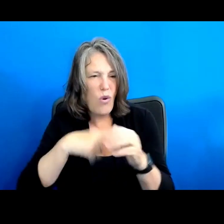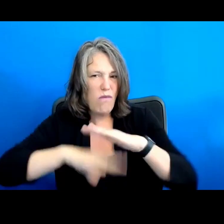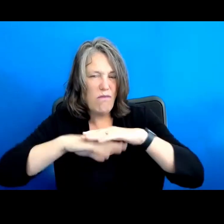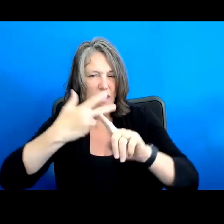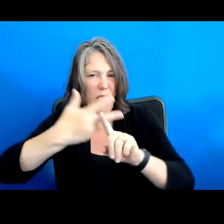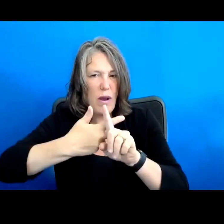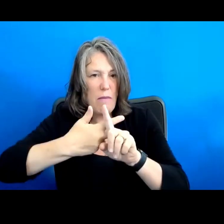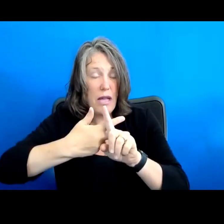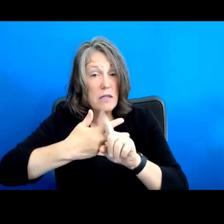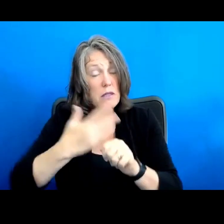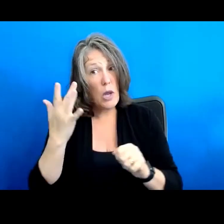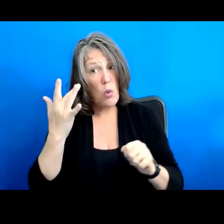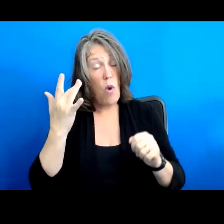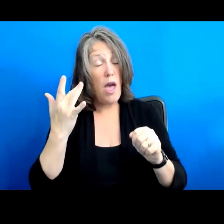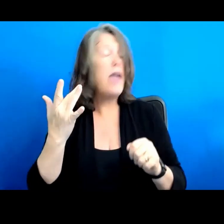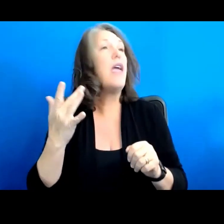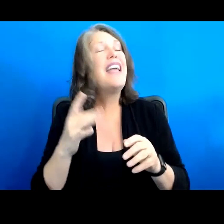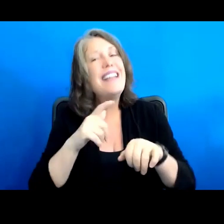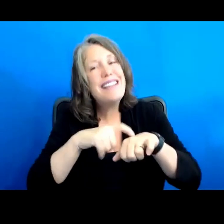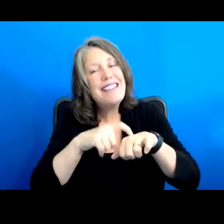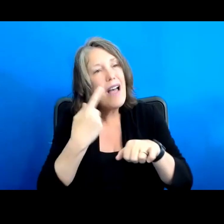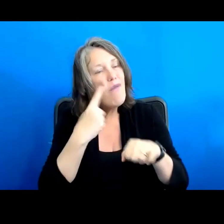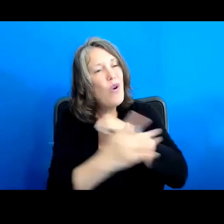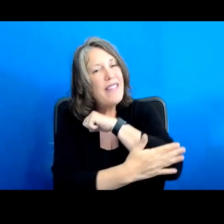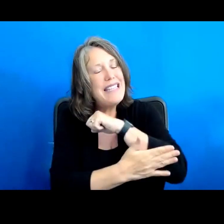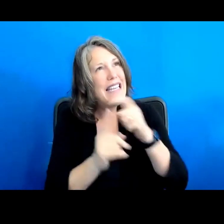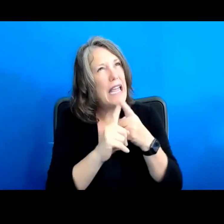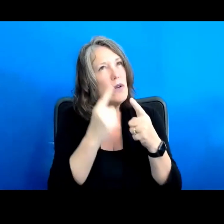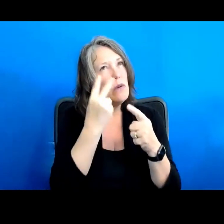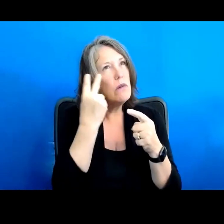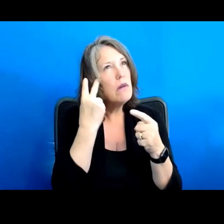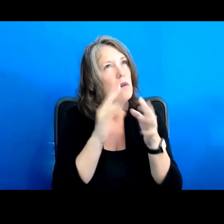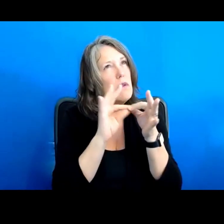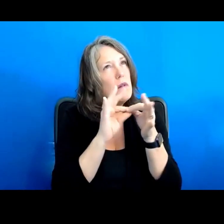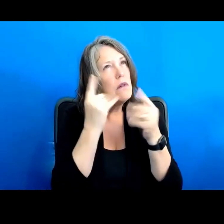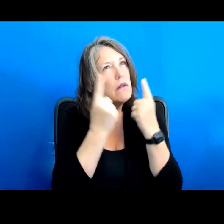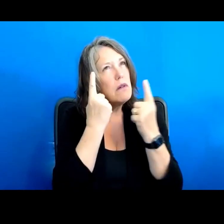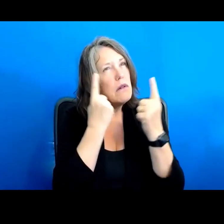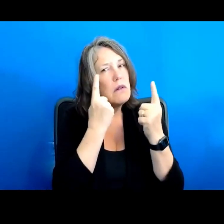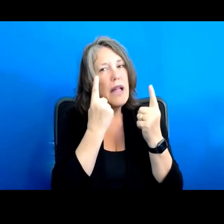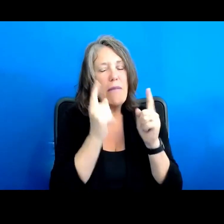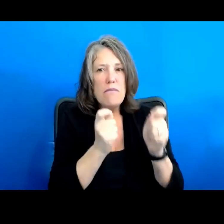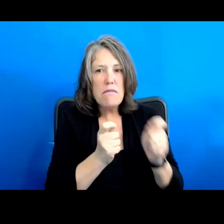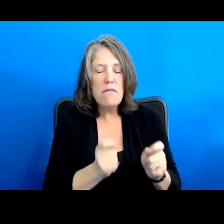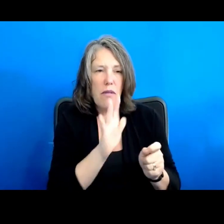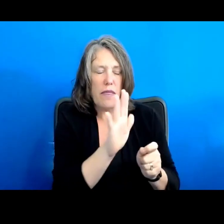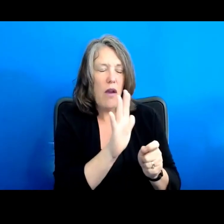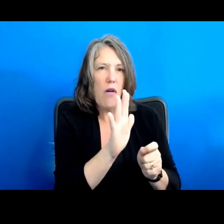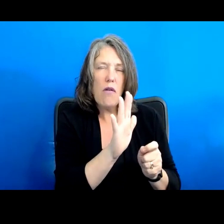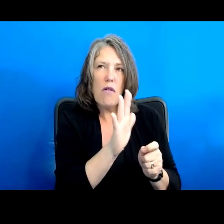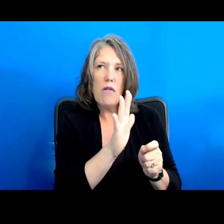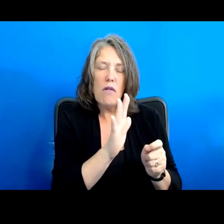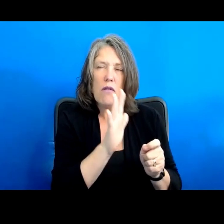a headspace for the state to reflect on its position and maybe adjust its position